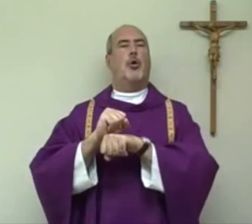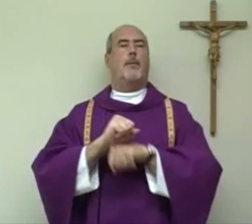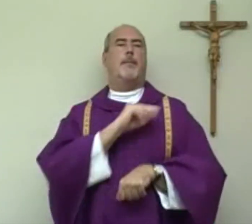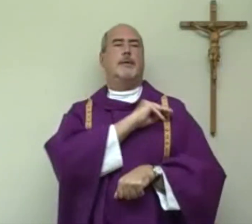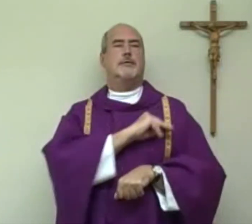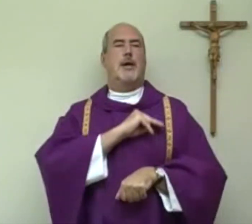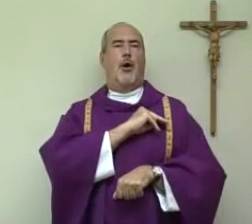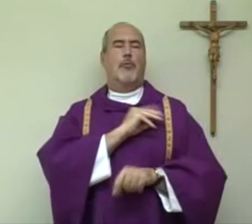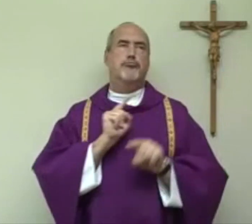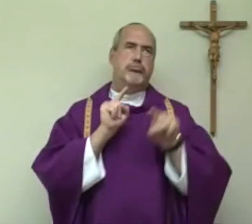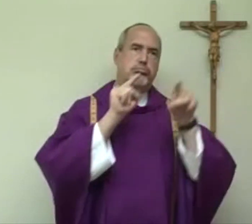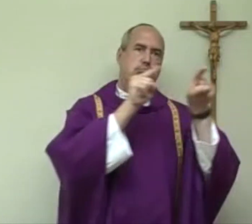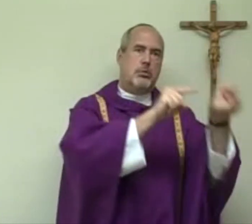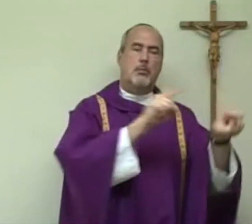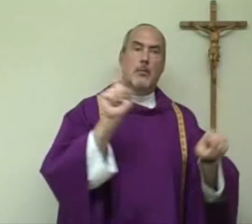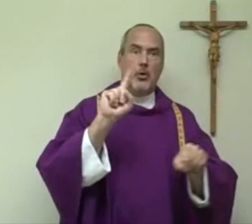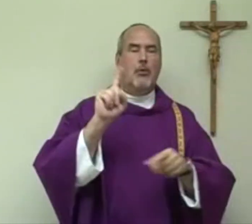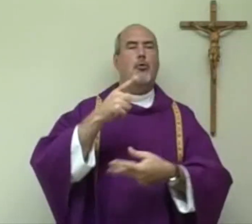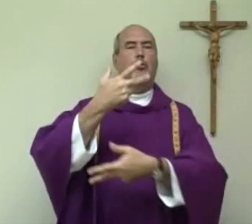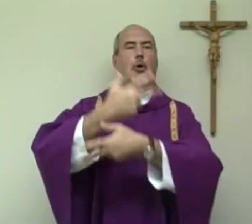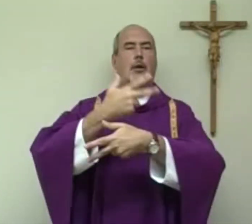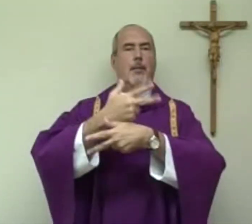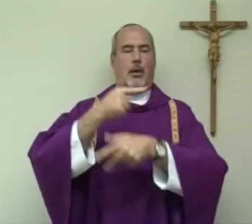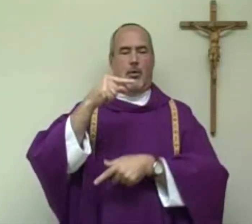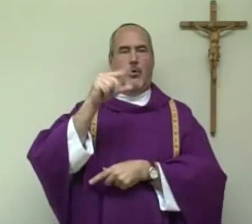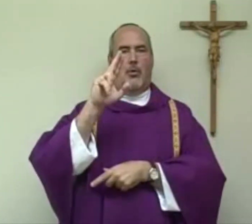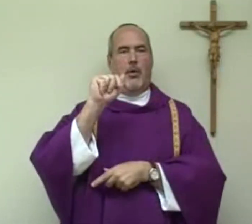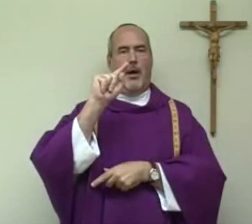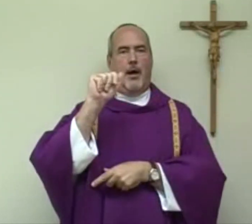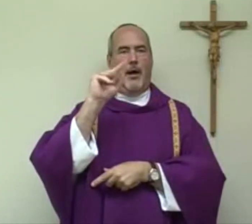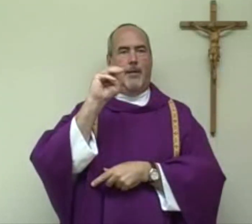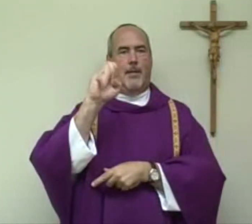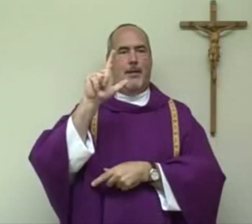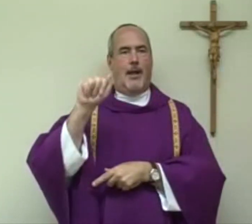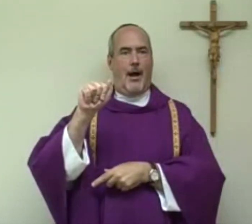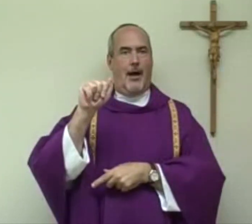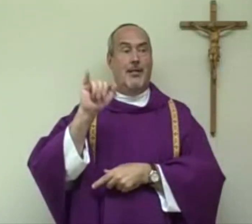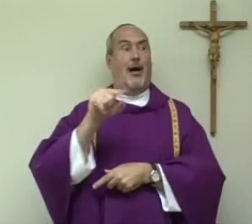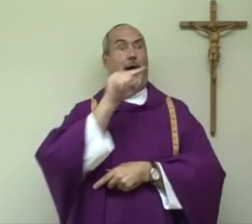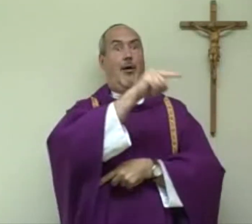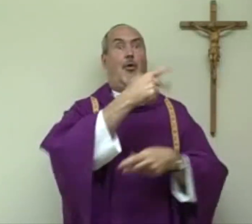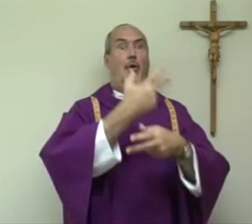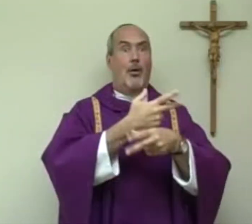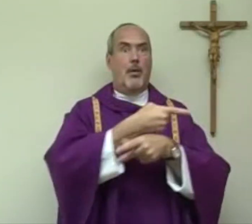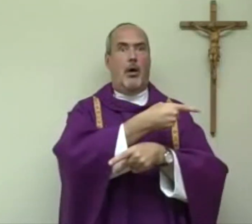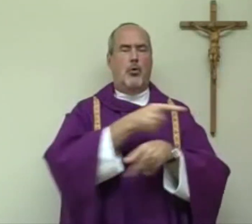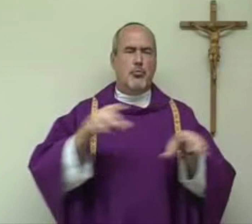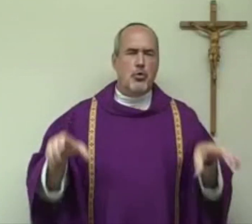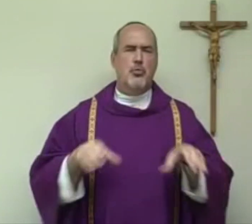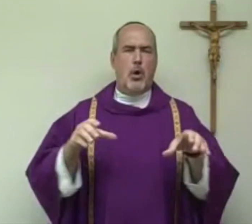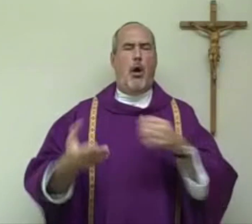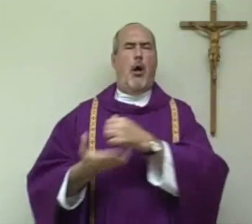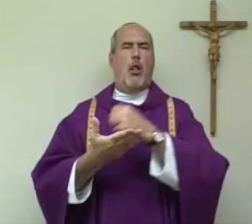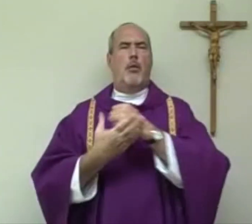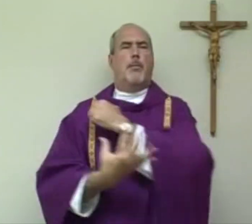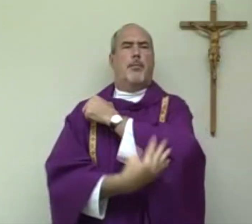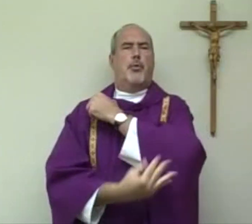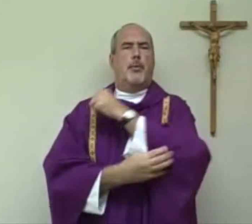priest. He felt that he was called to be a missionary to go work in Guatemala, and there he worked to